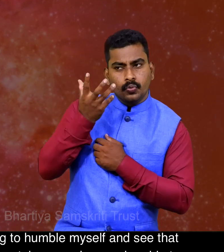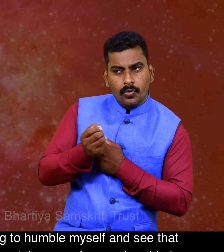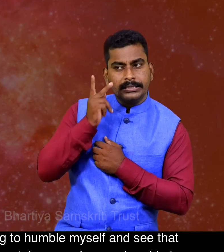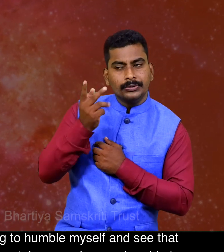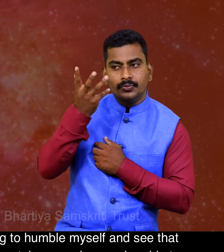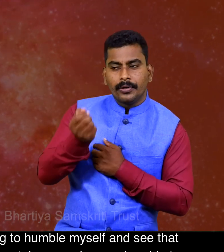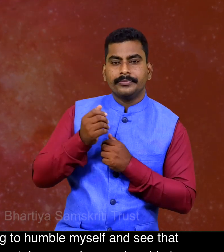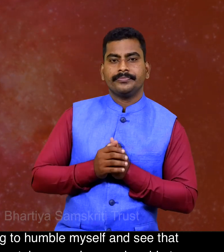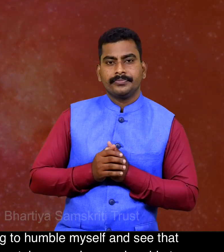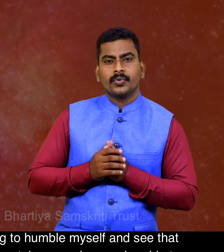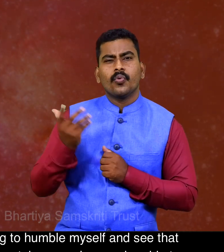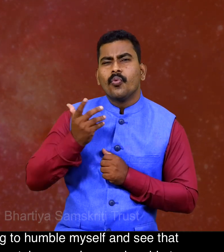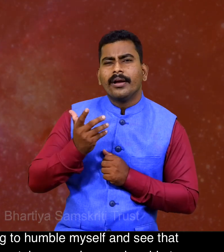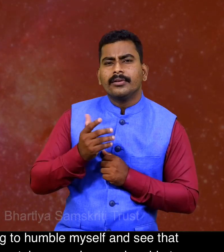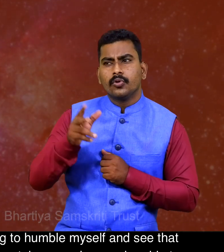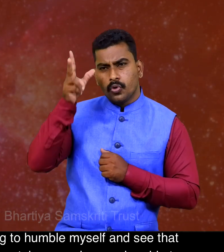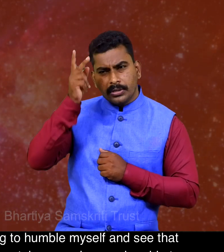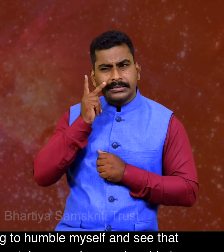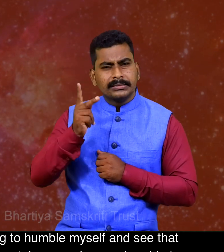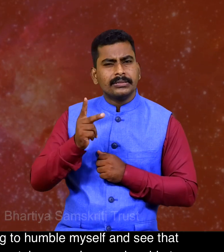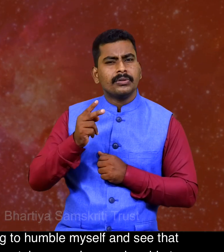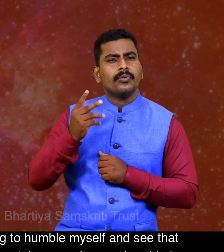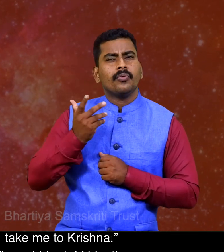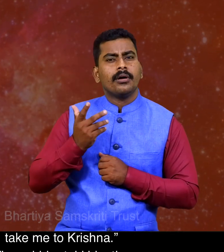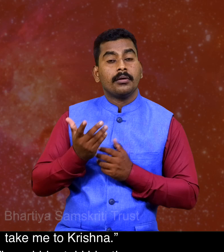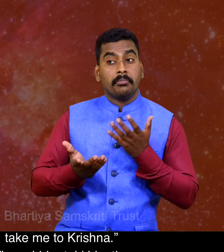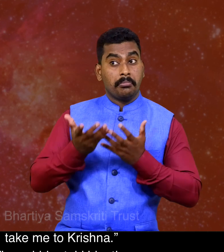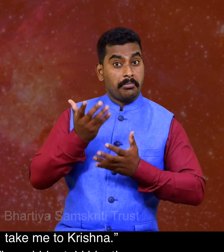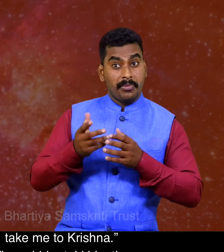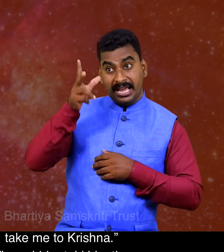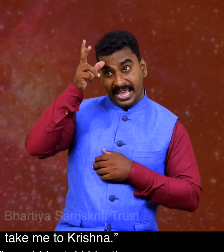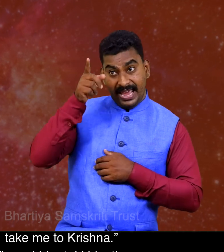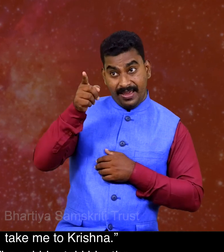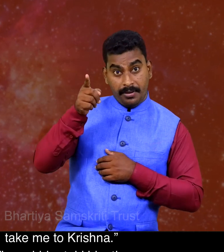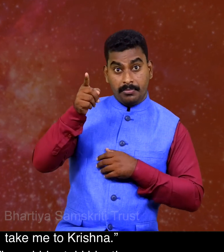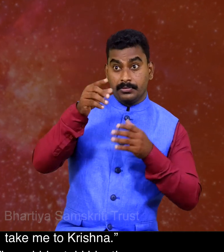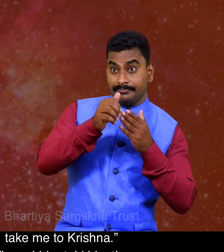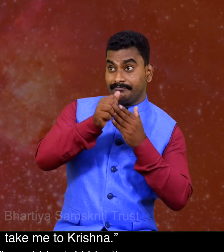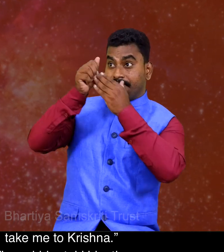ghost, because he may be able to take me to Krishna.